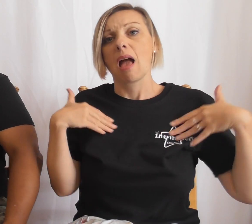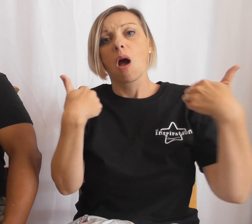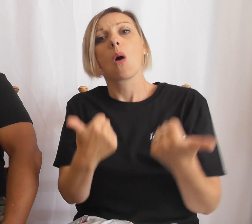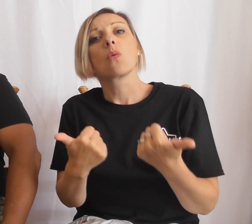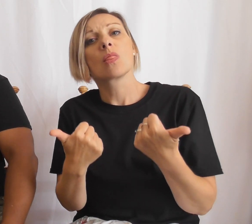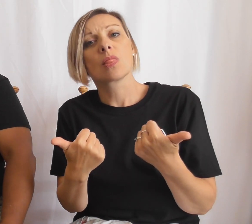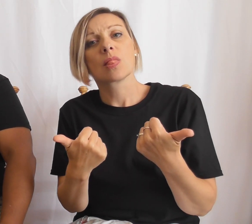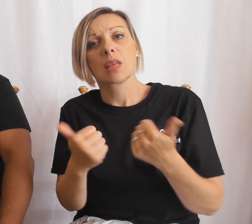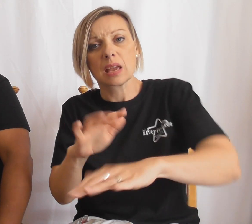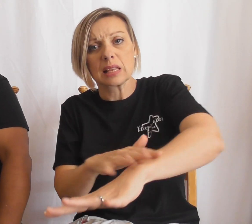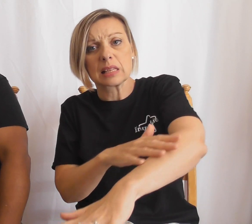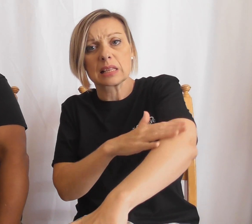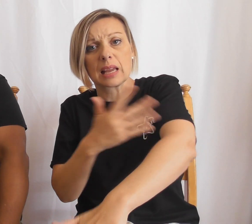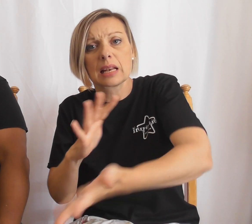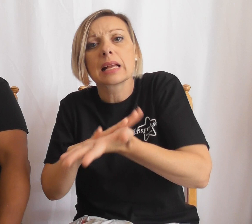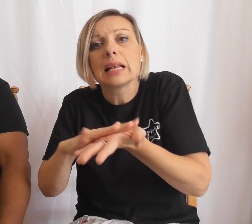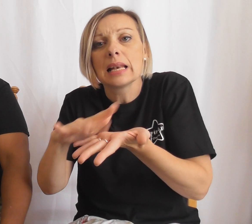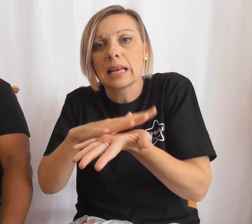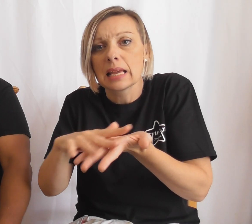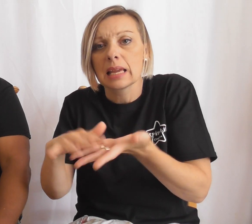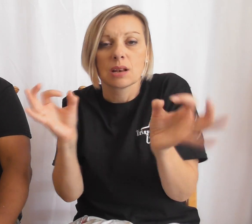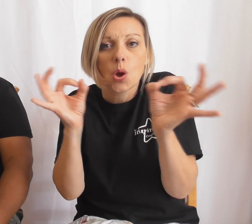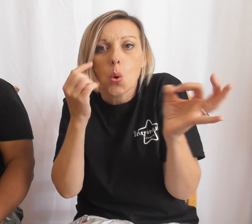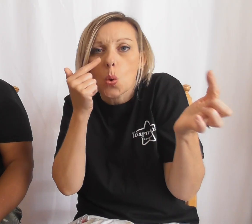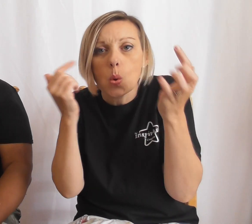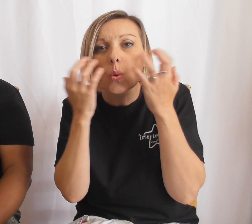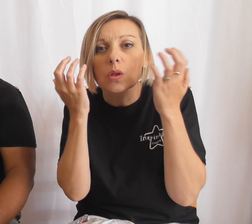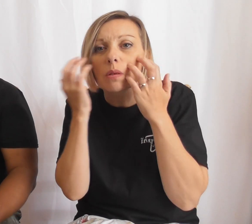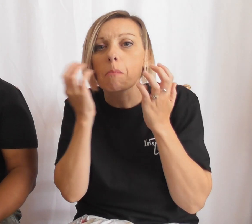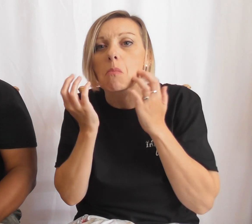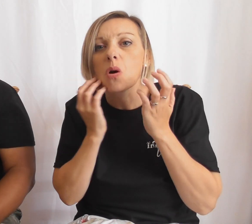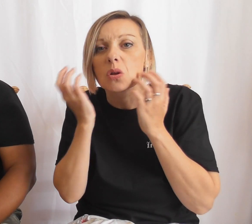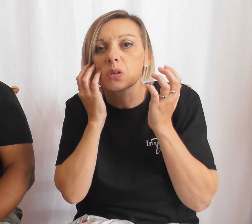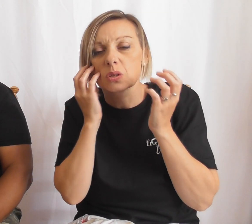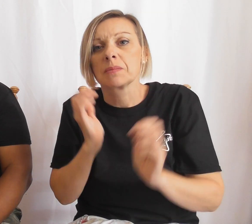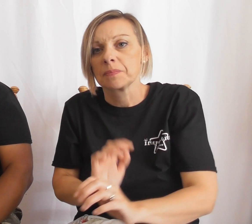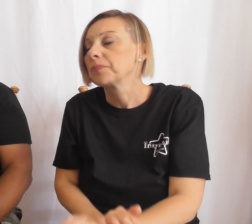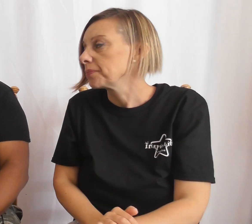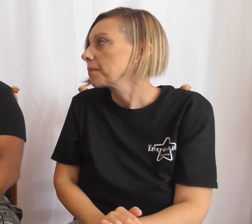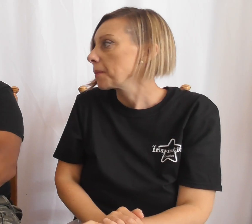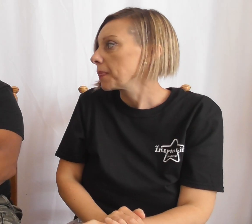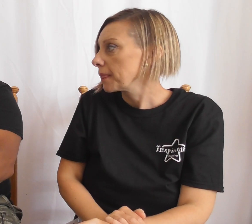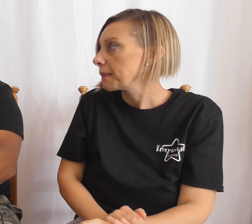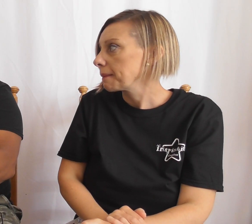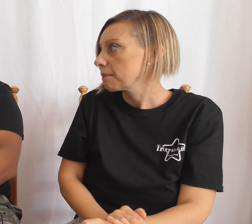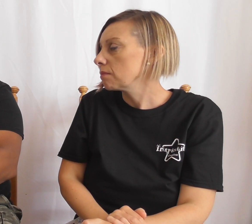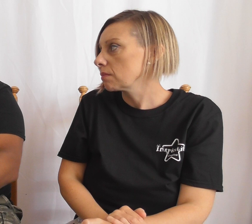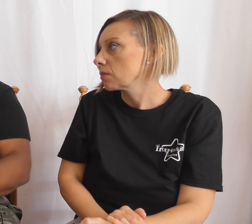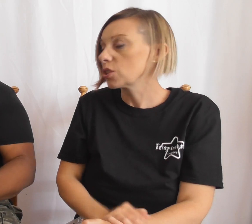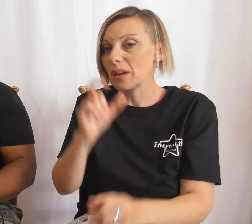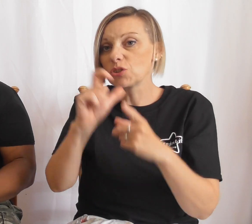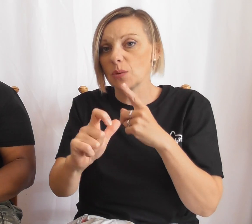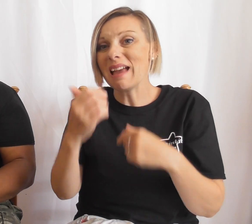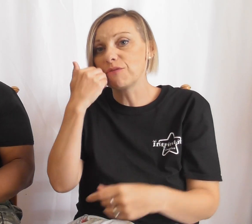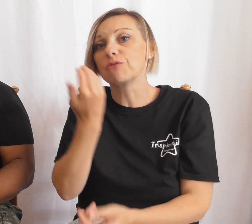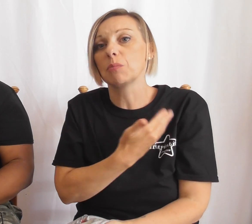healthy. It keeps your skin clean. You don't get spots and sores, and it just keeps your skin nice.